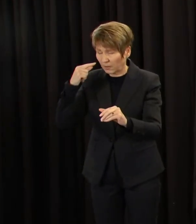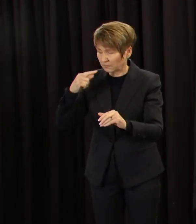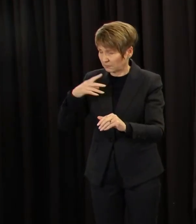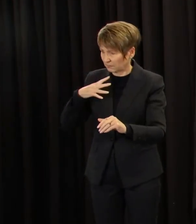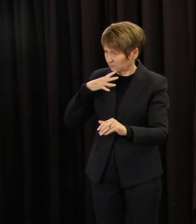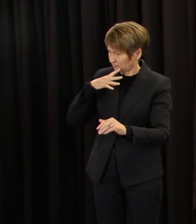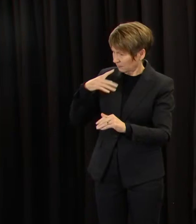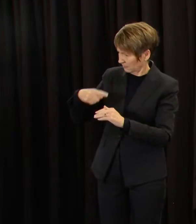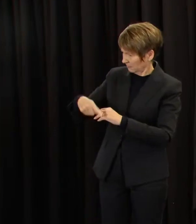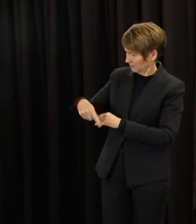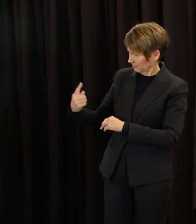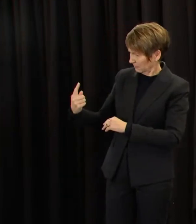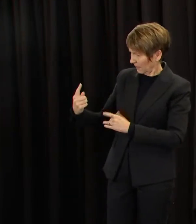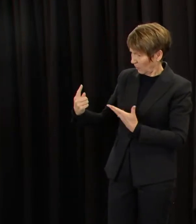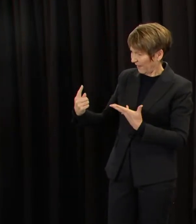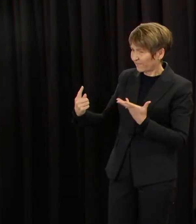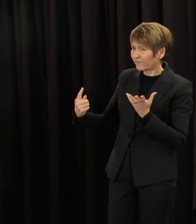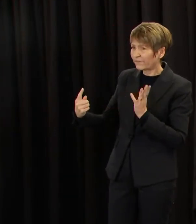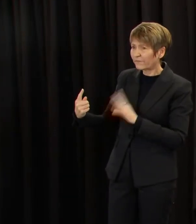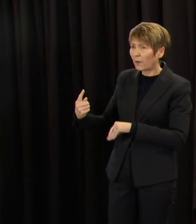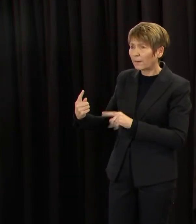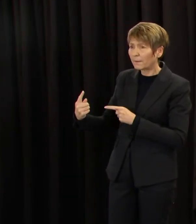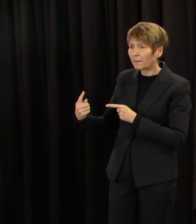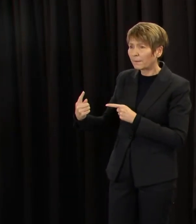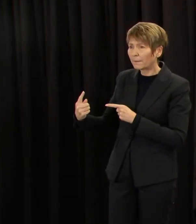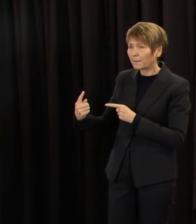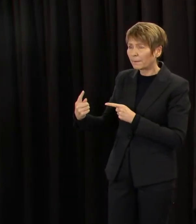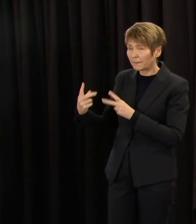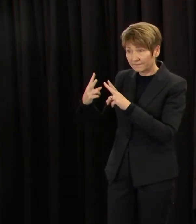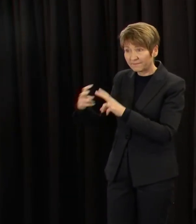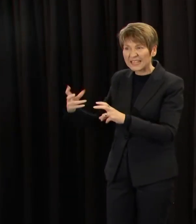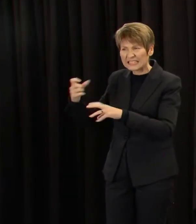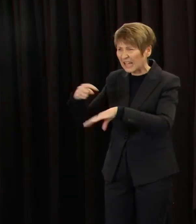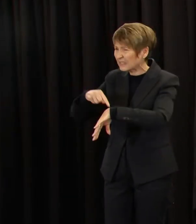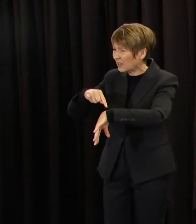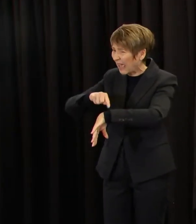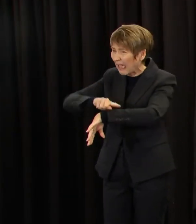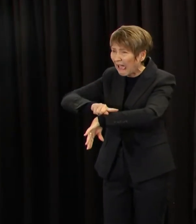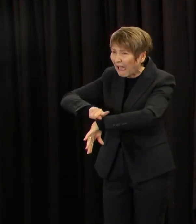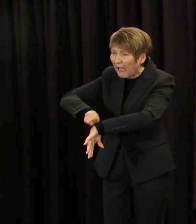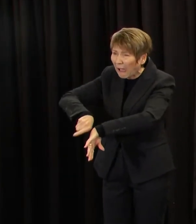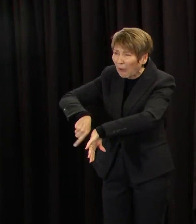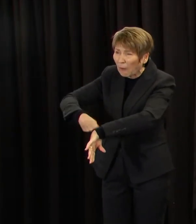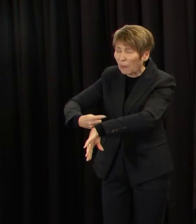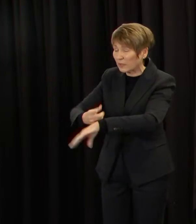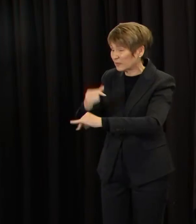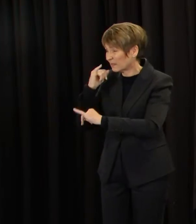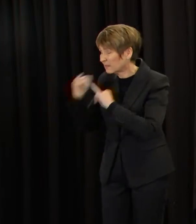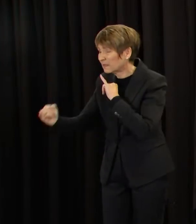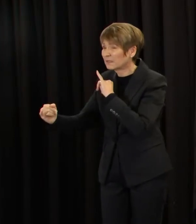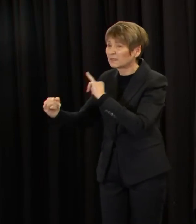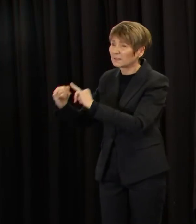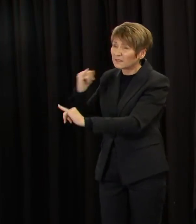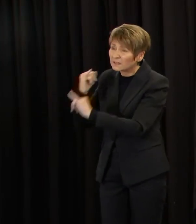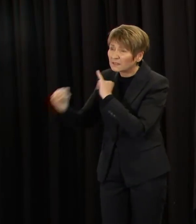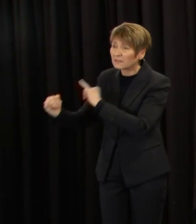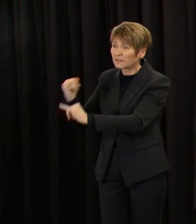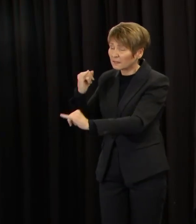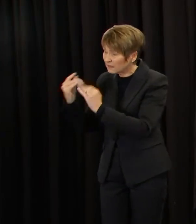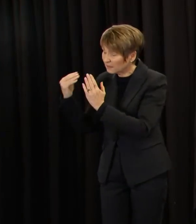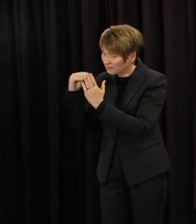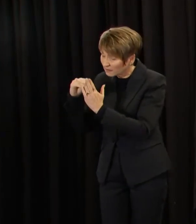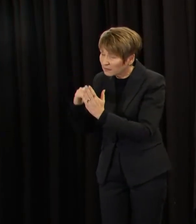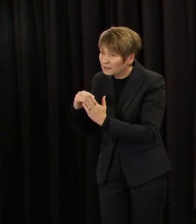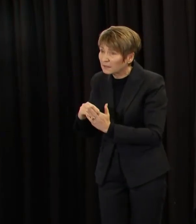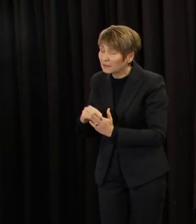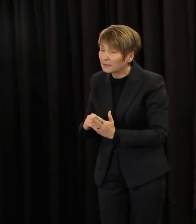not understand where they acquired it from. Most of them are very geographically quite specific, so we're not seeing cases in, by and large, in